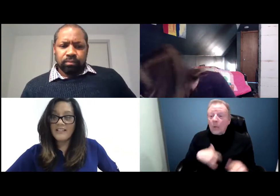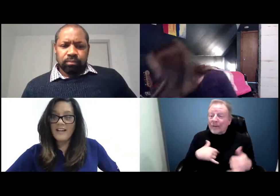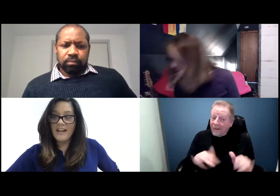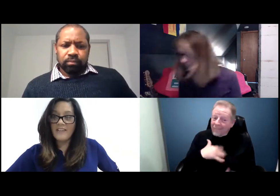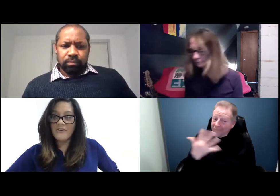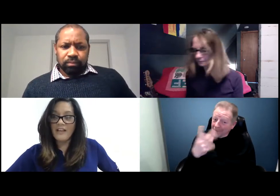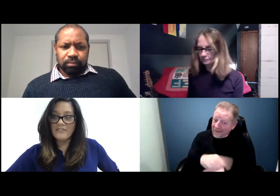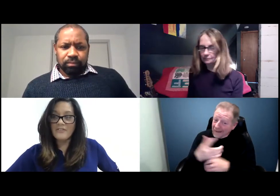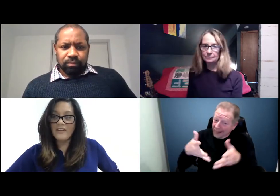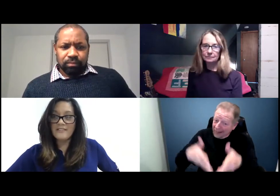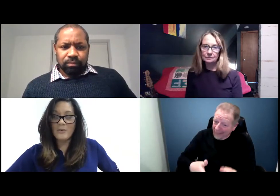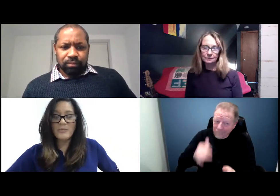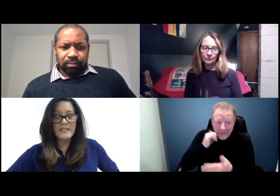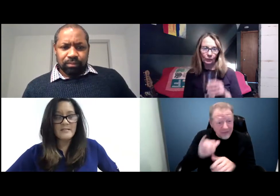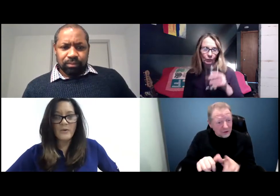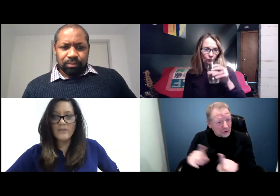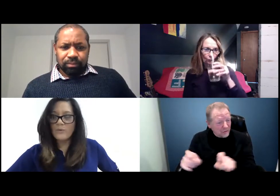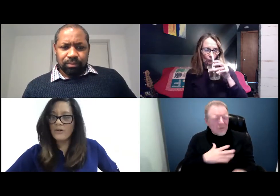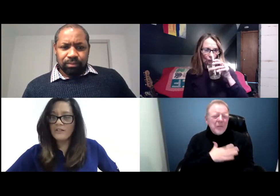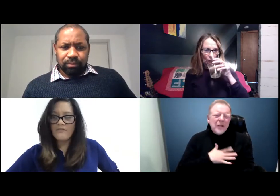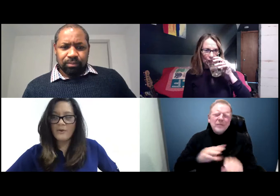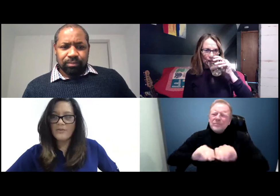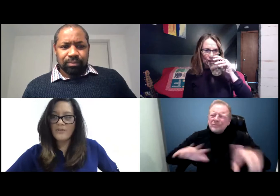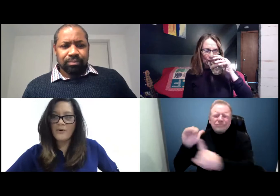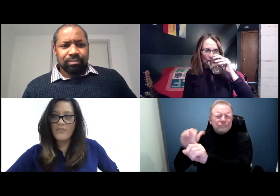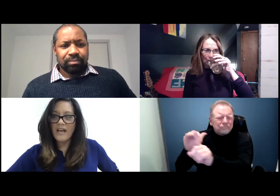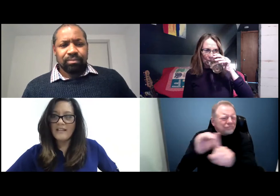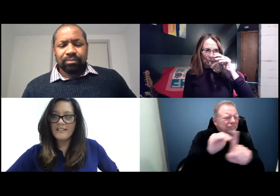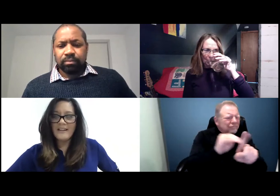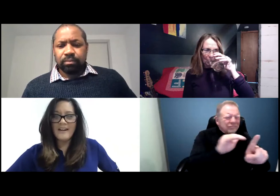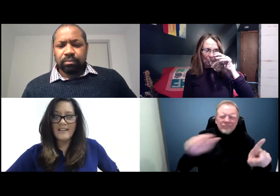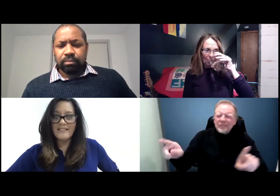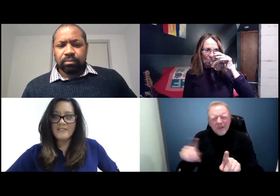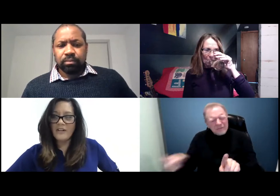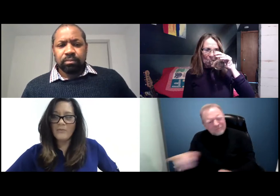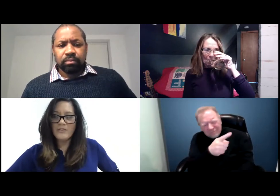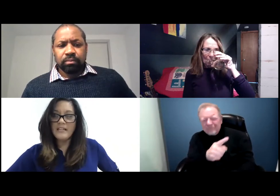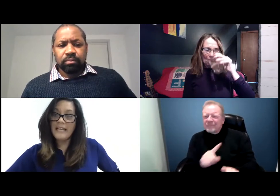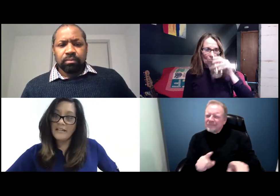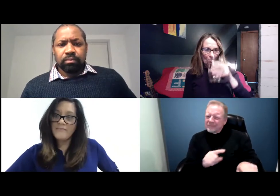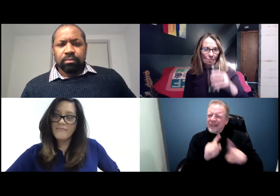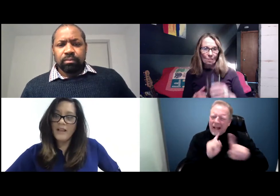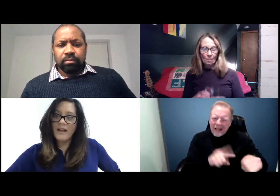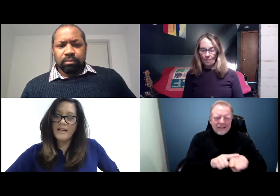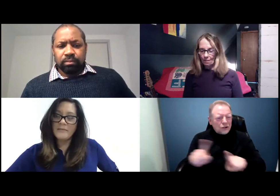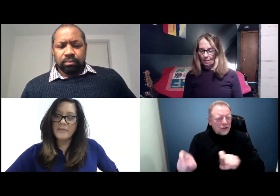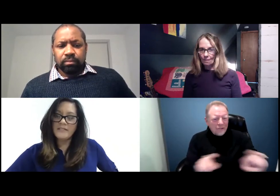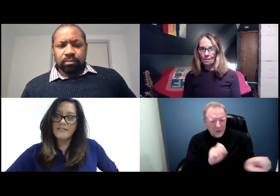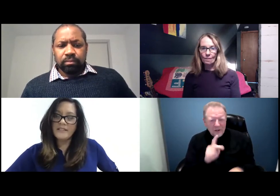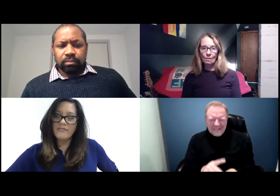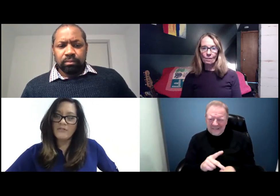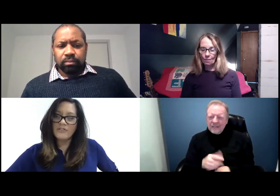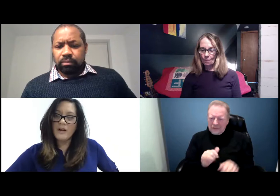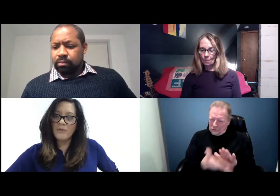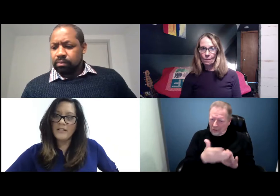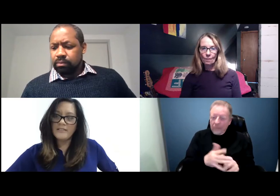left for that survey. So please spread the word, let folks know that it's available. Again, it's